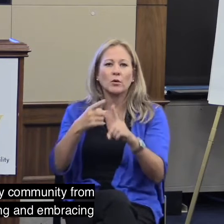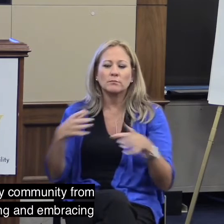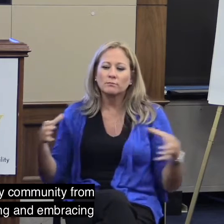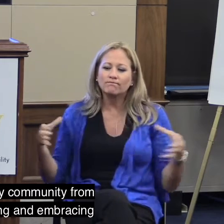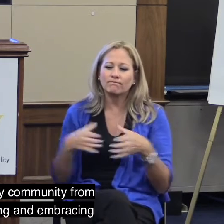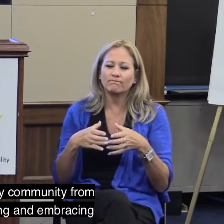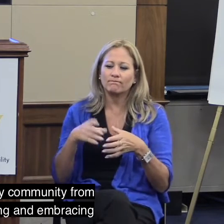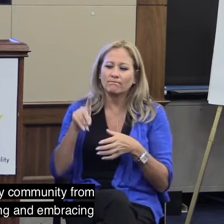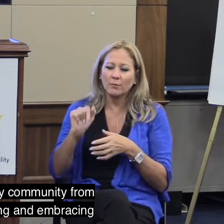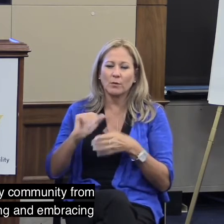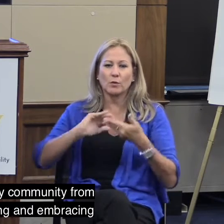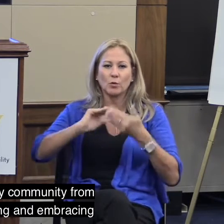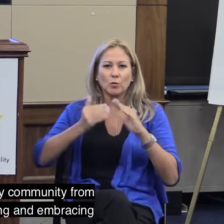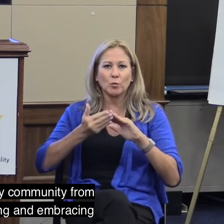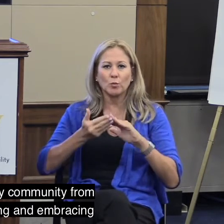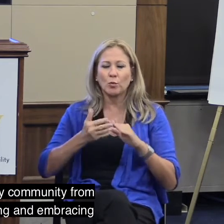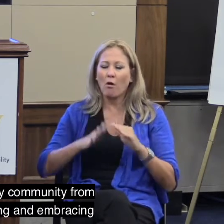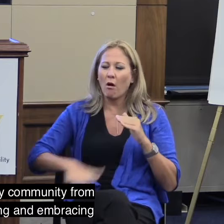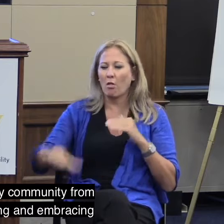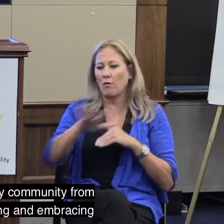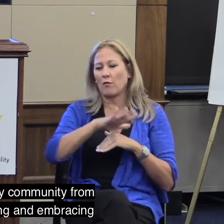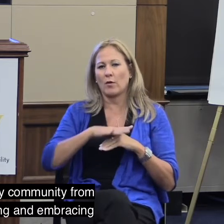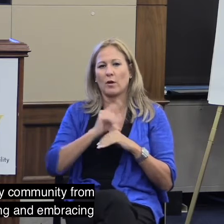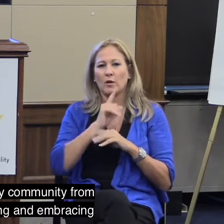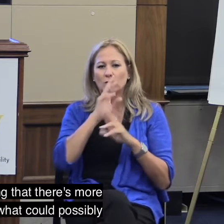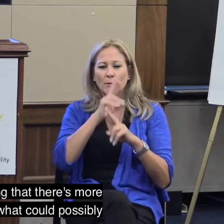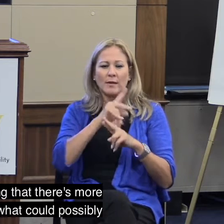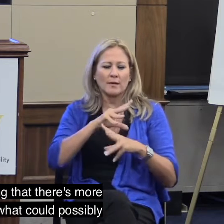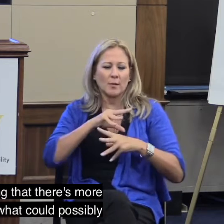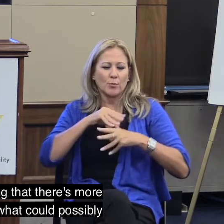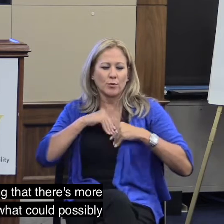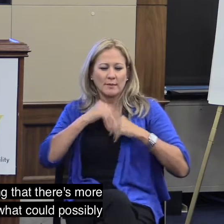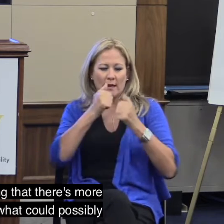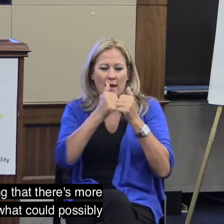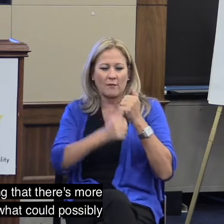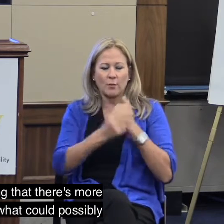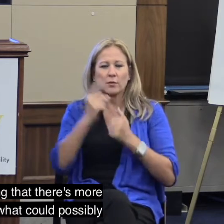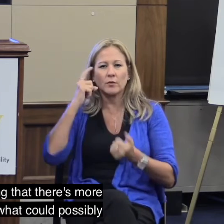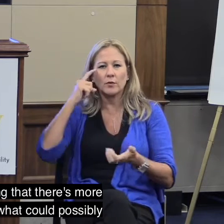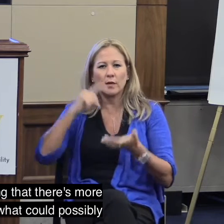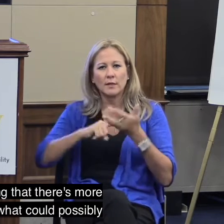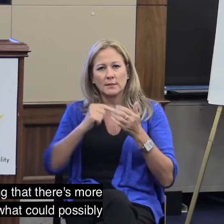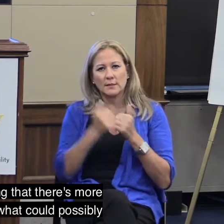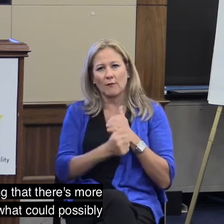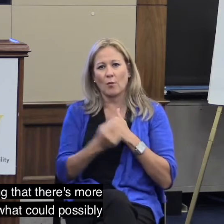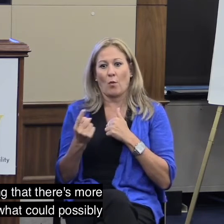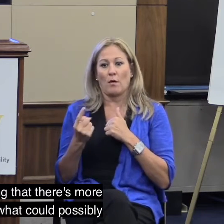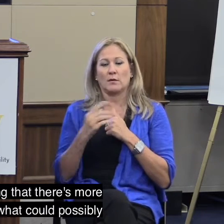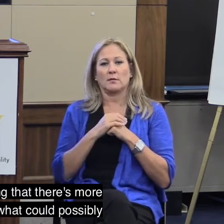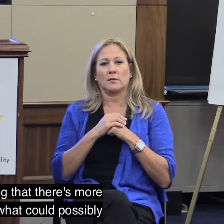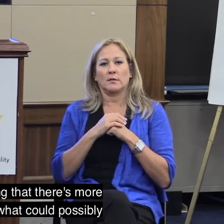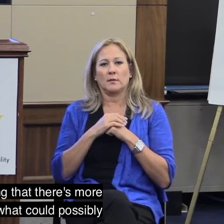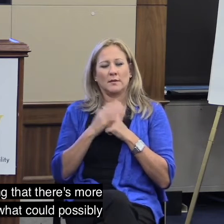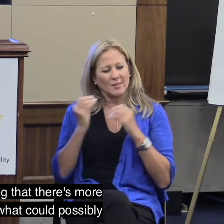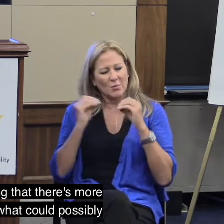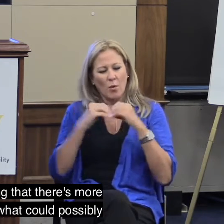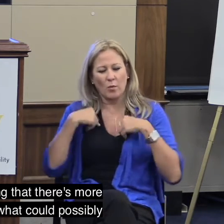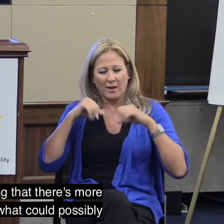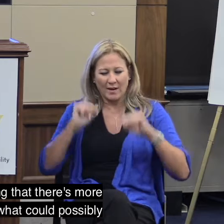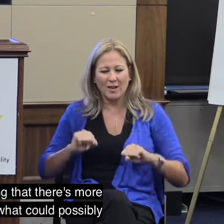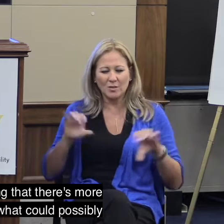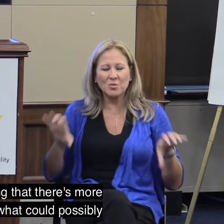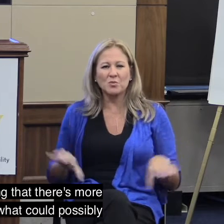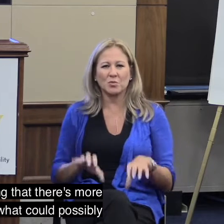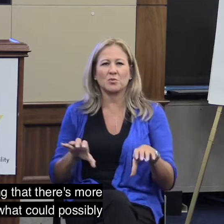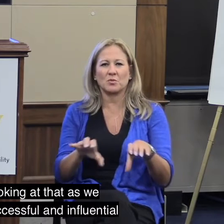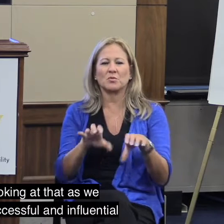disability community from all quarters and respecting and embracing everybody and recognizing that there is more that we can do together